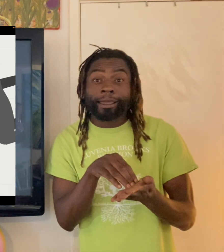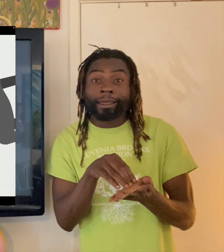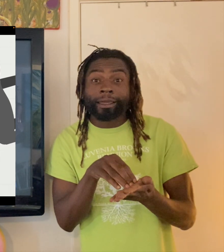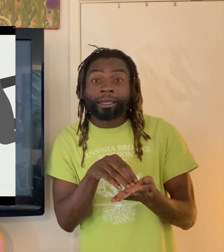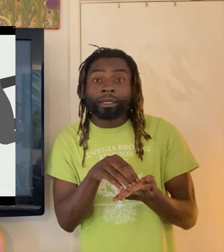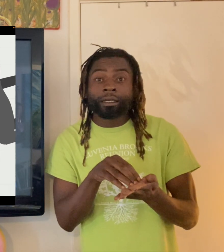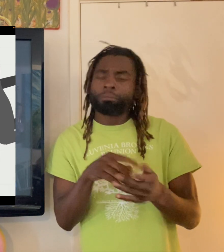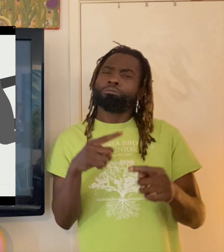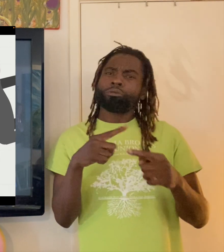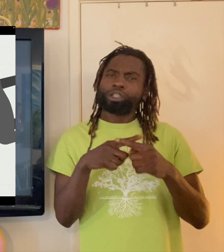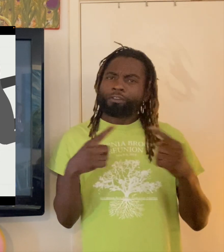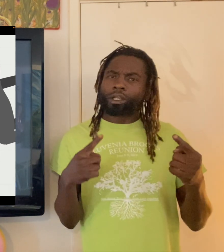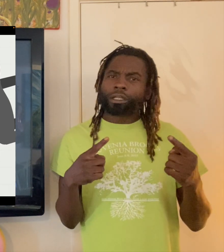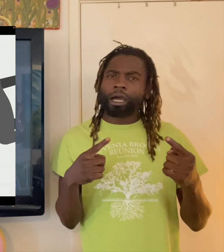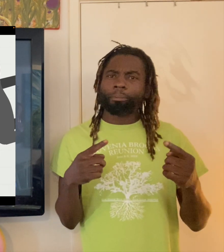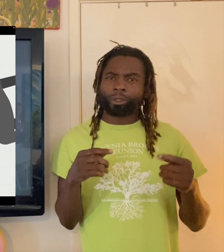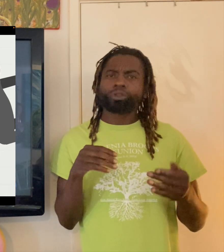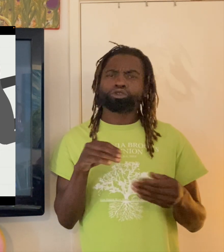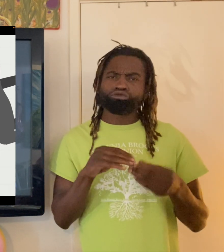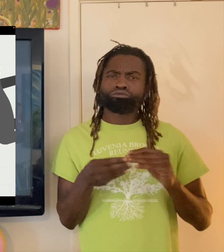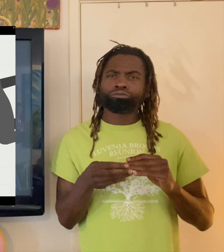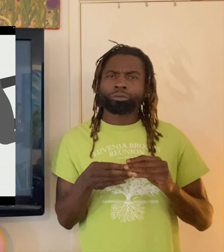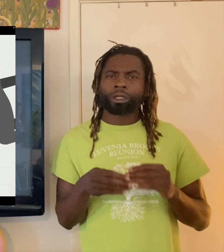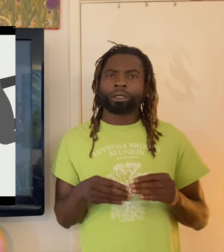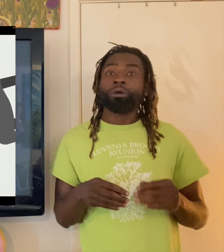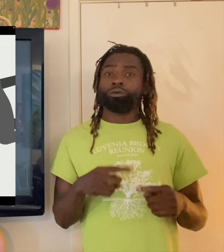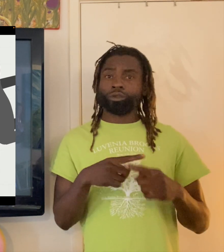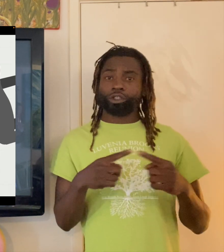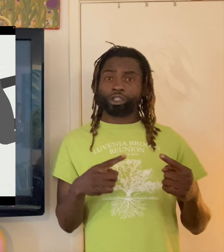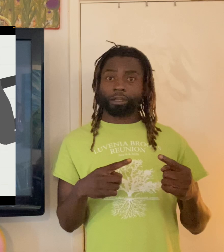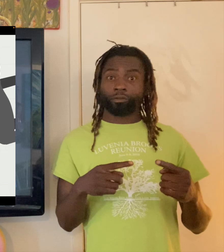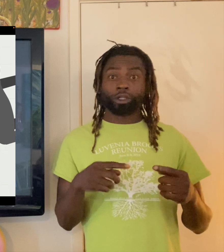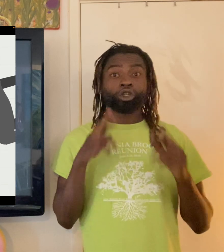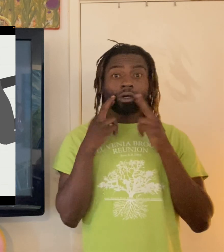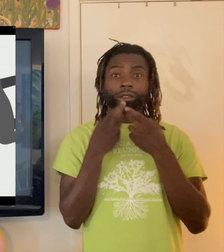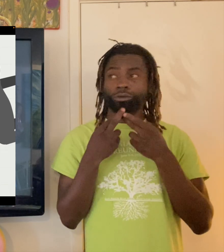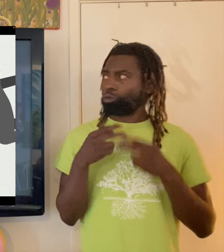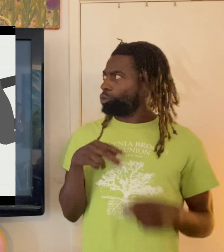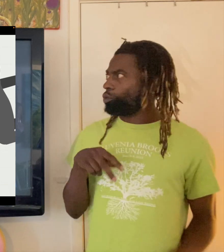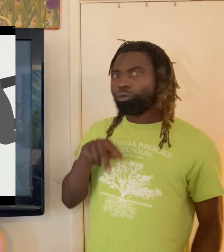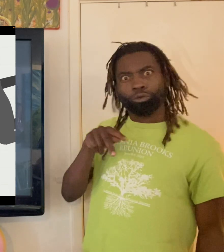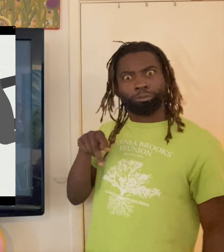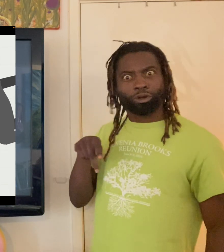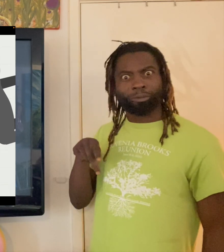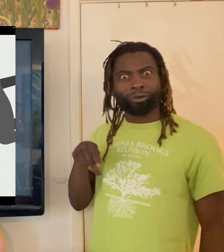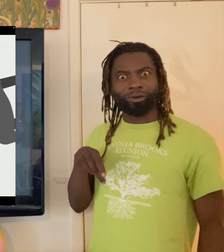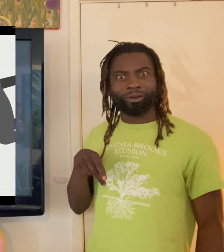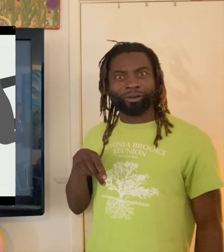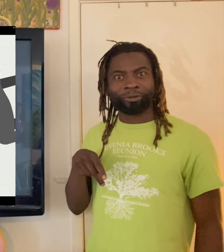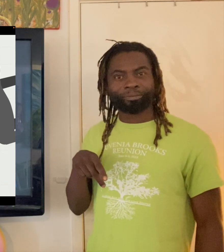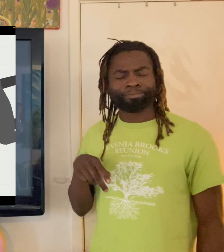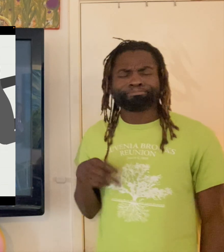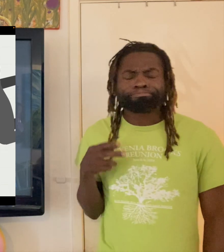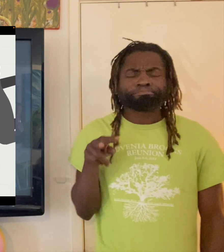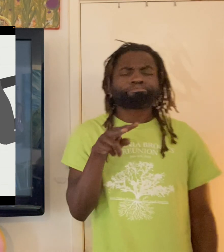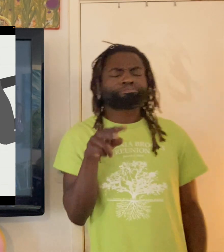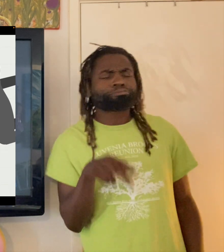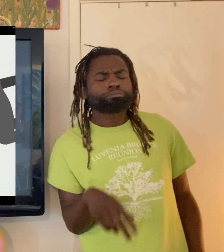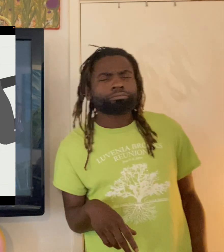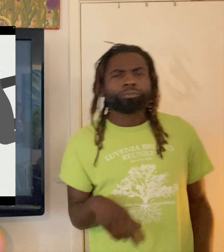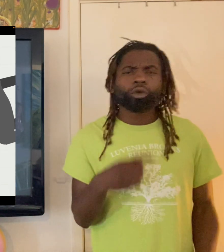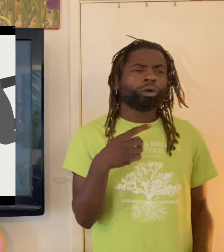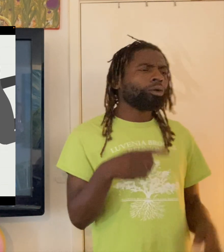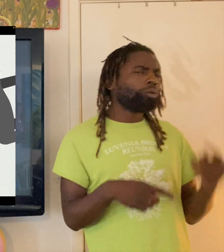one, but with some different numbers and different donuts. Oh, purple. So, let's